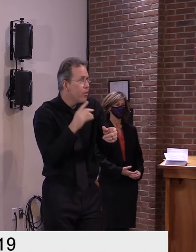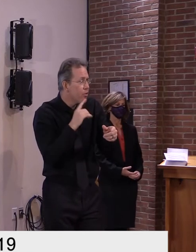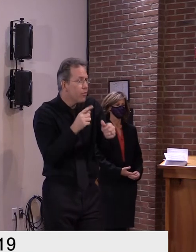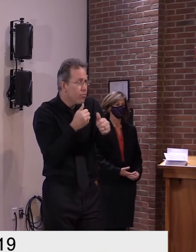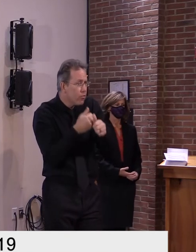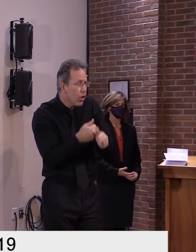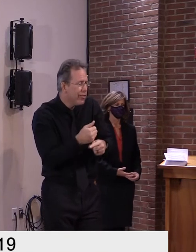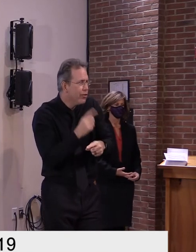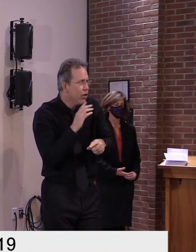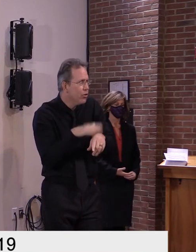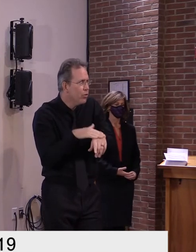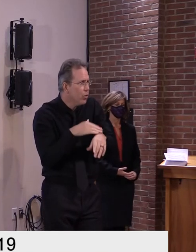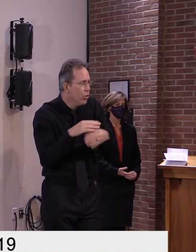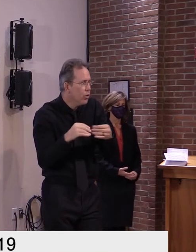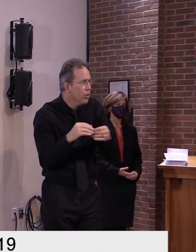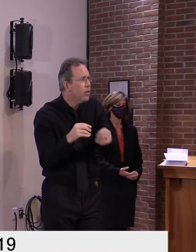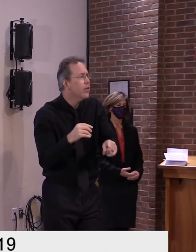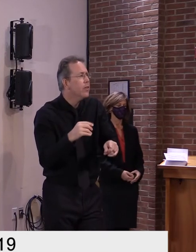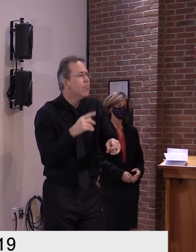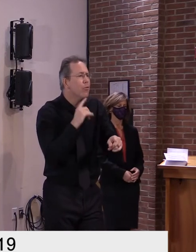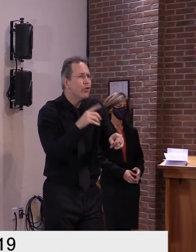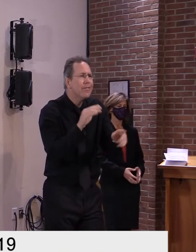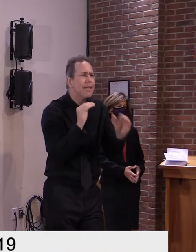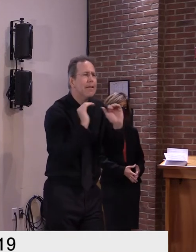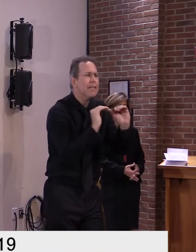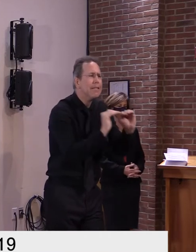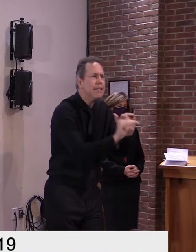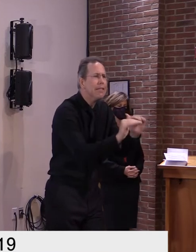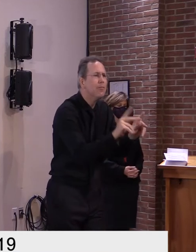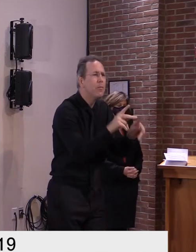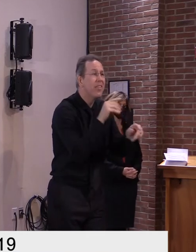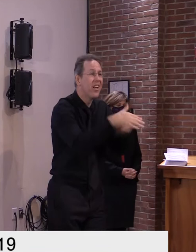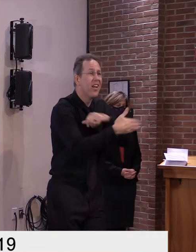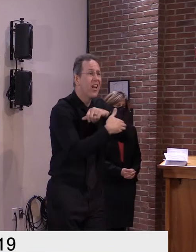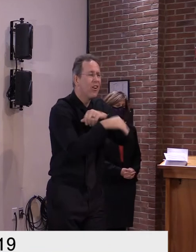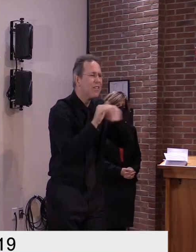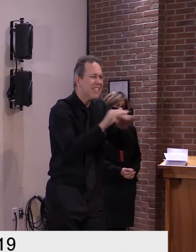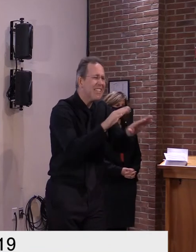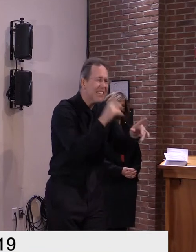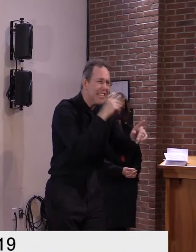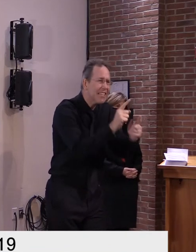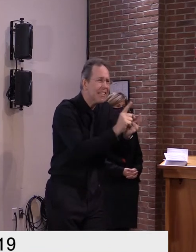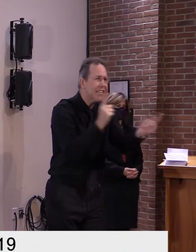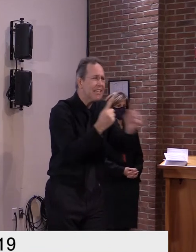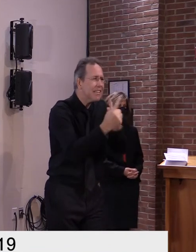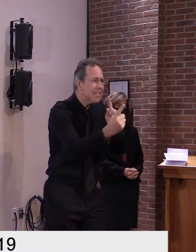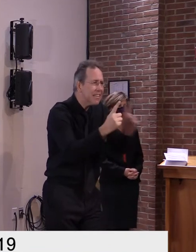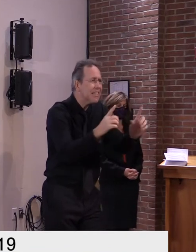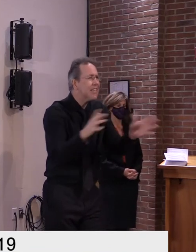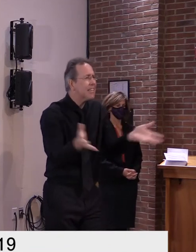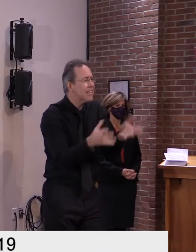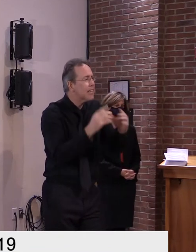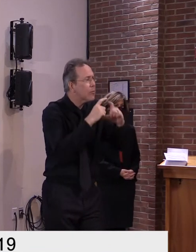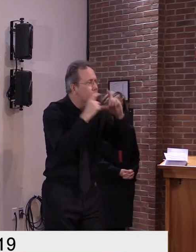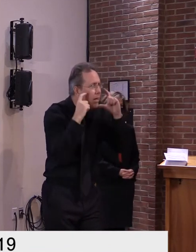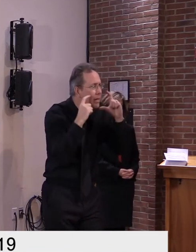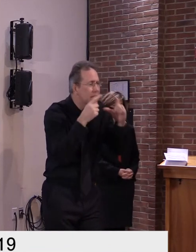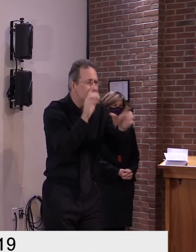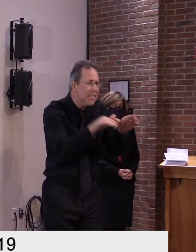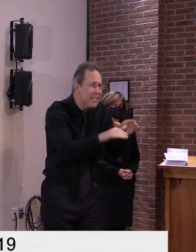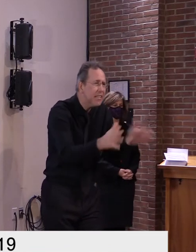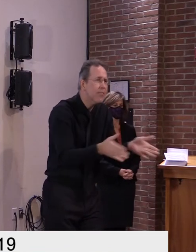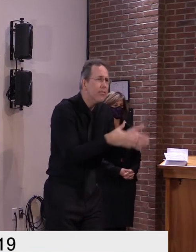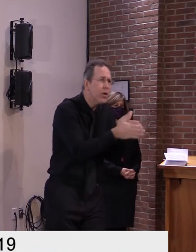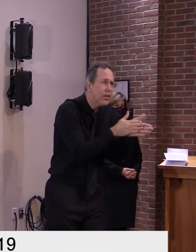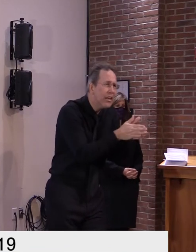the distancing, the 6 foot distancing, the mask wearing, washing hands, staying home if